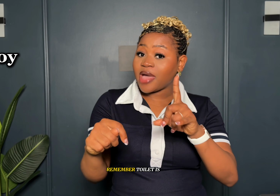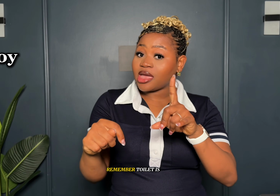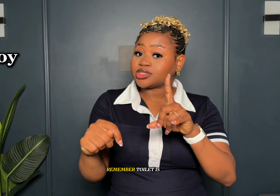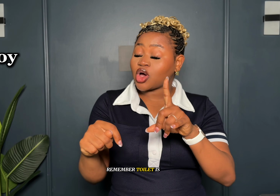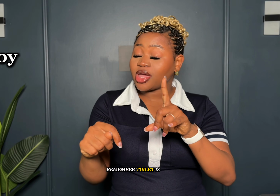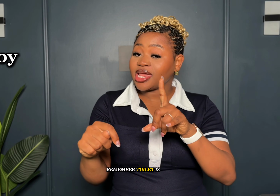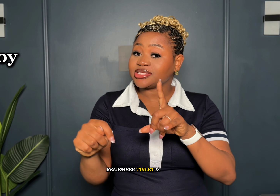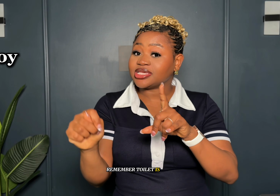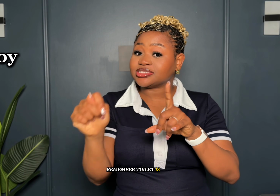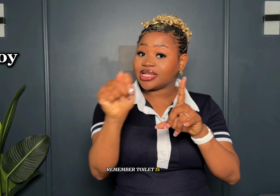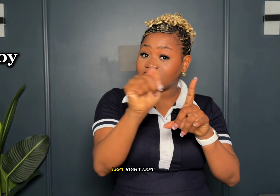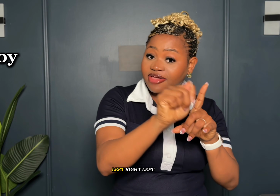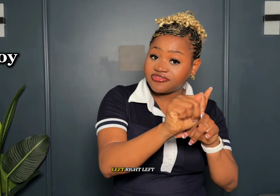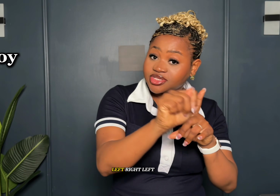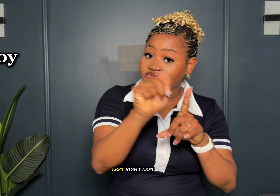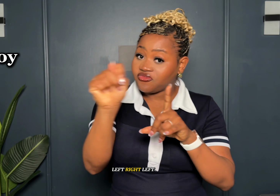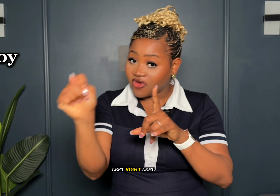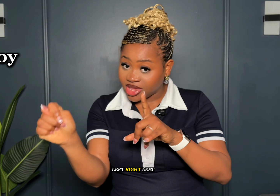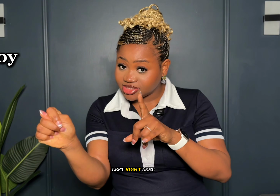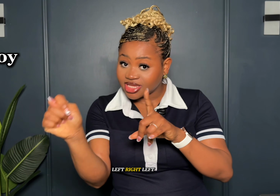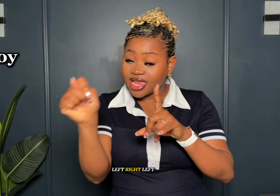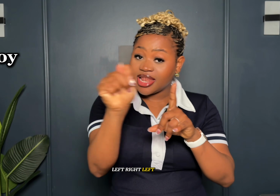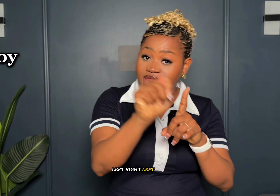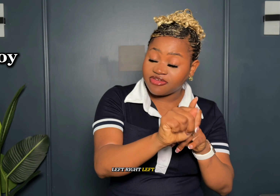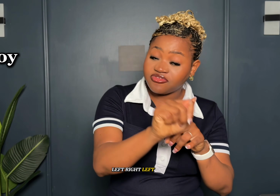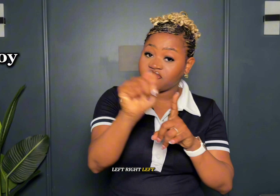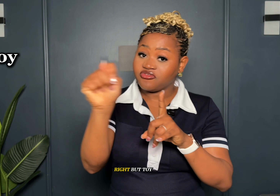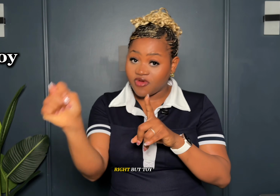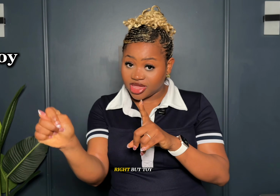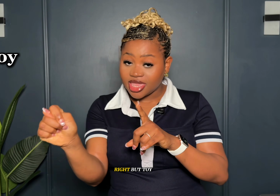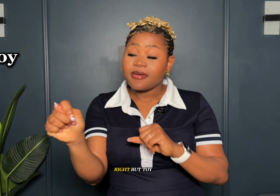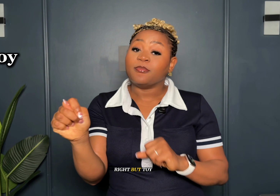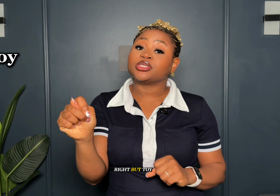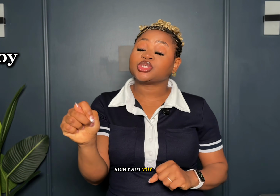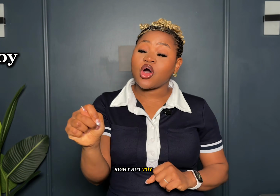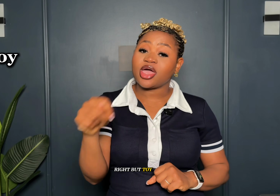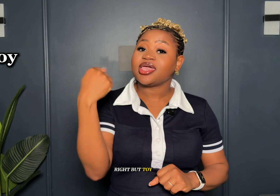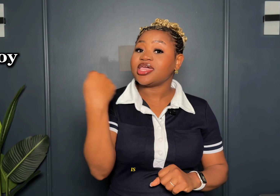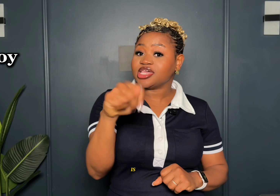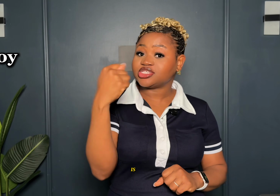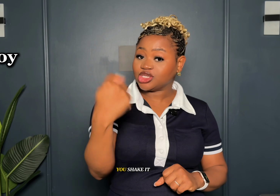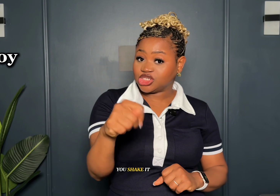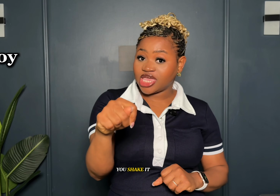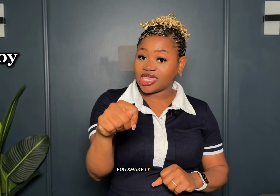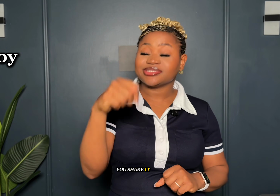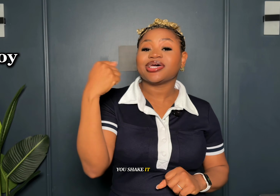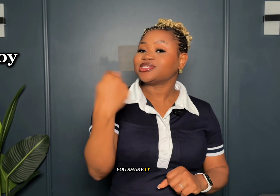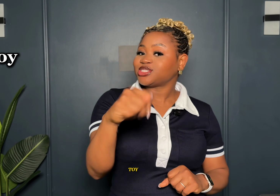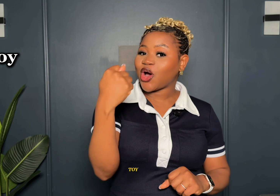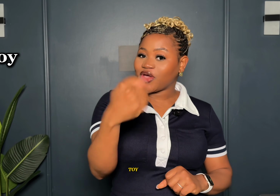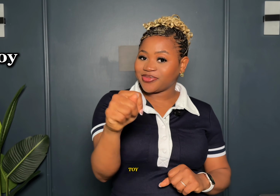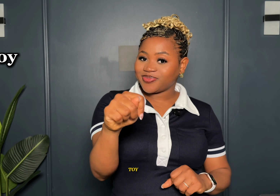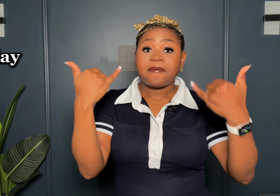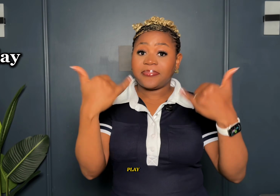Remember, toilet is left, right, but toy is you shake it. Toy.